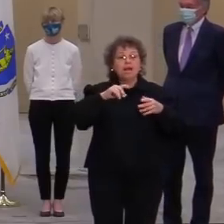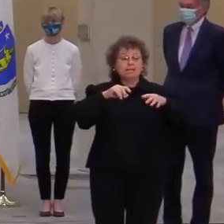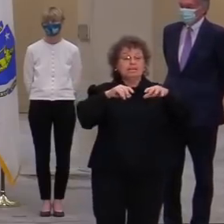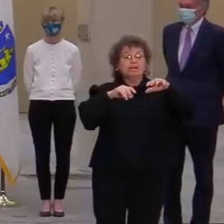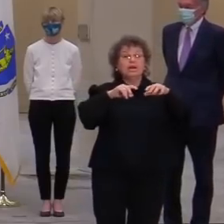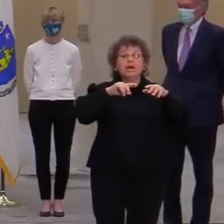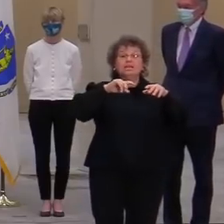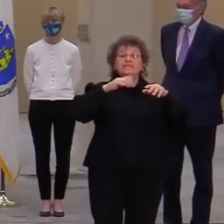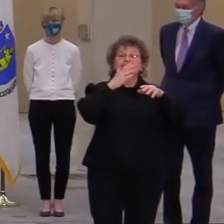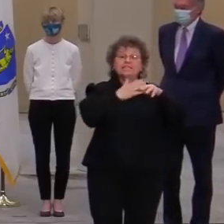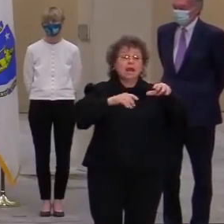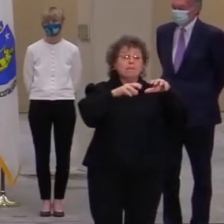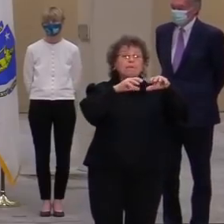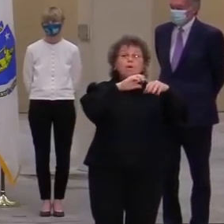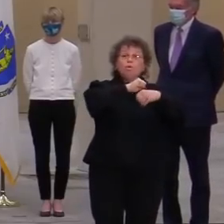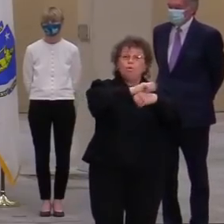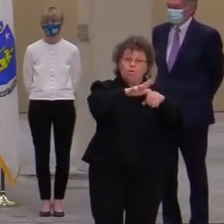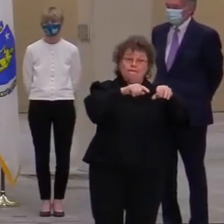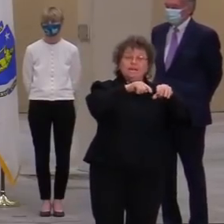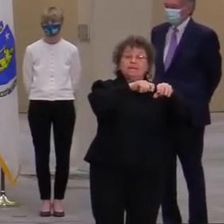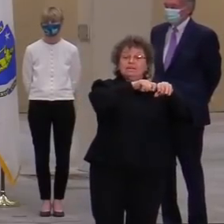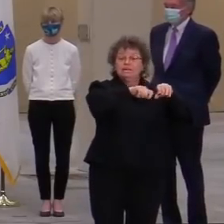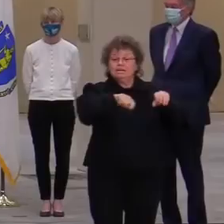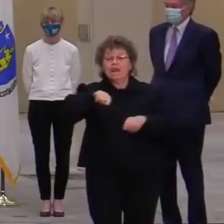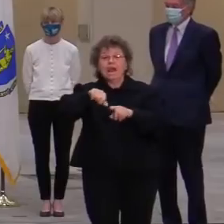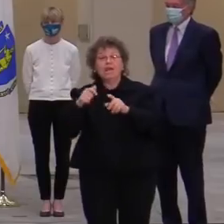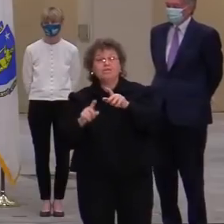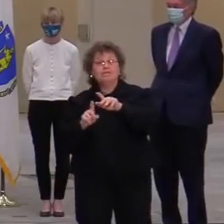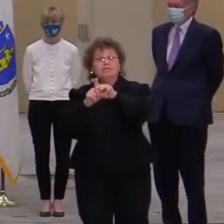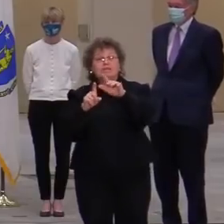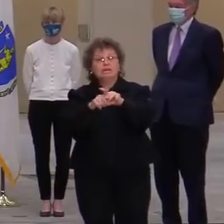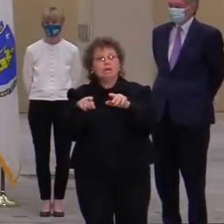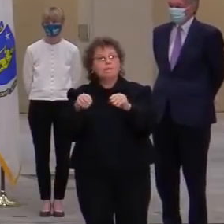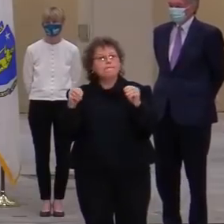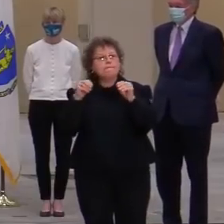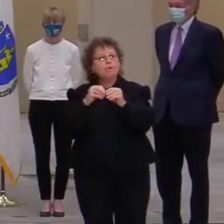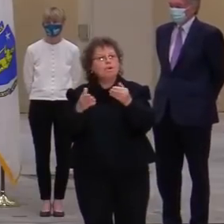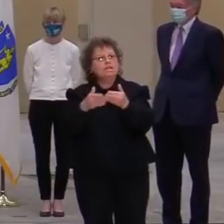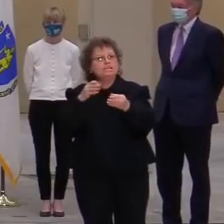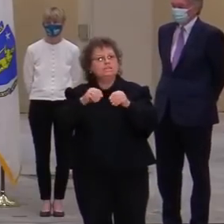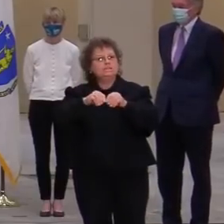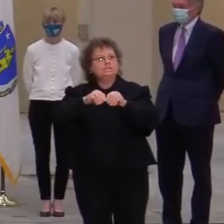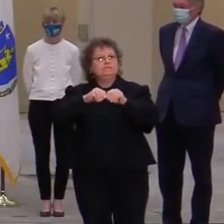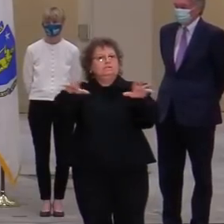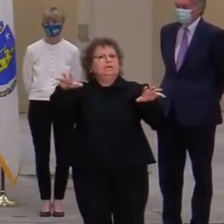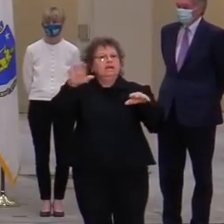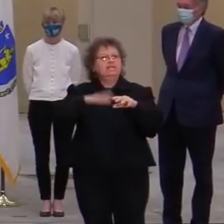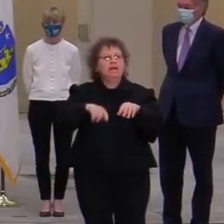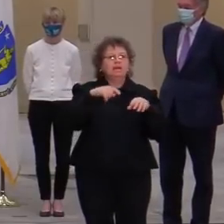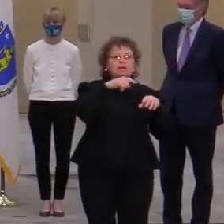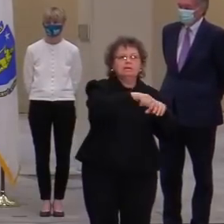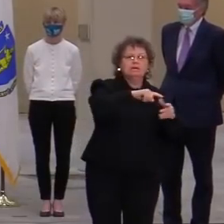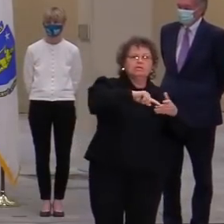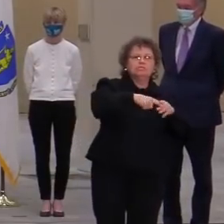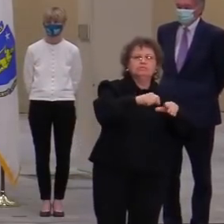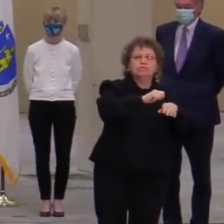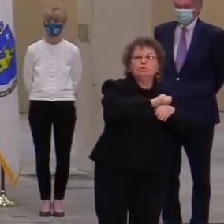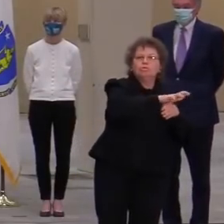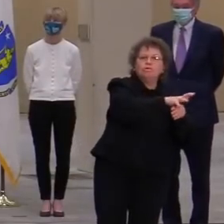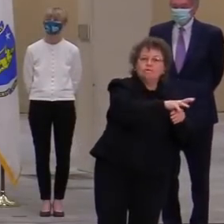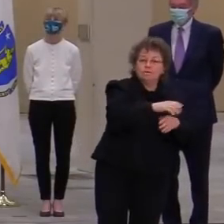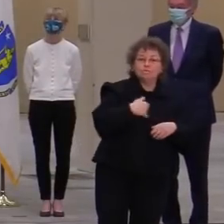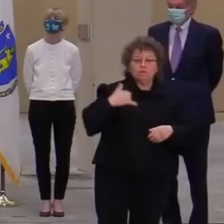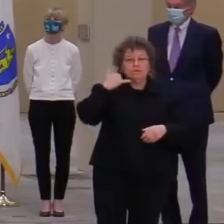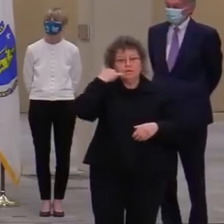COVID-19. And when we were on the phone with the hospitals this morning, one of them, who does a fair amount of screening of